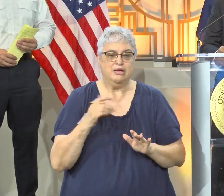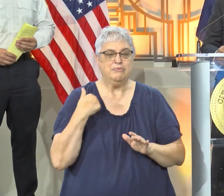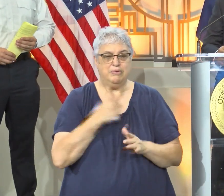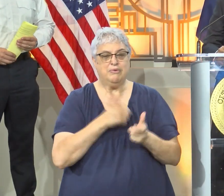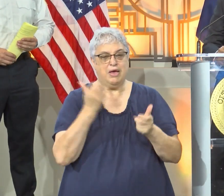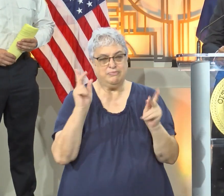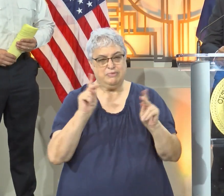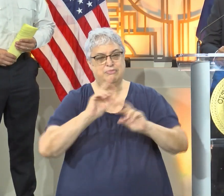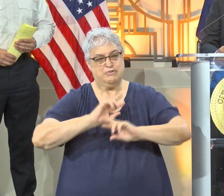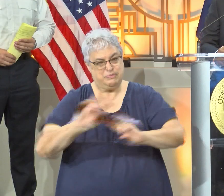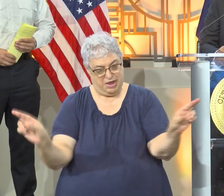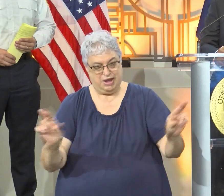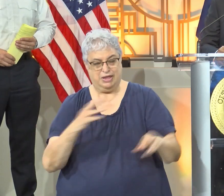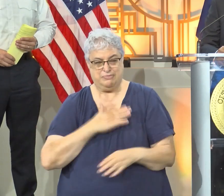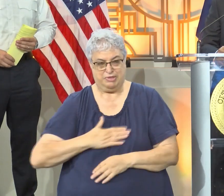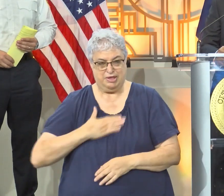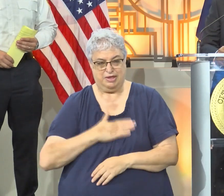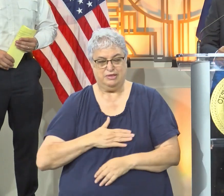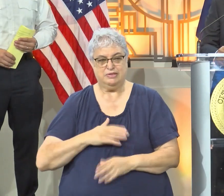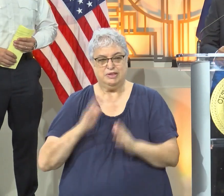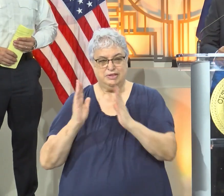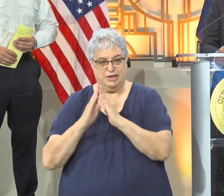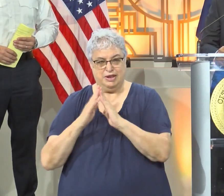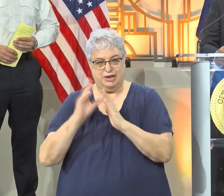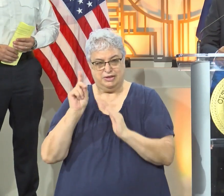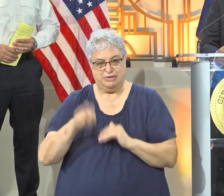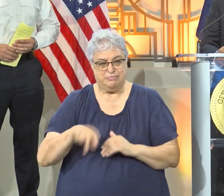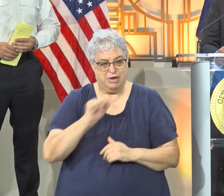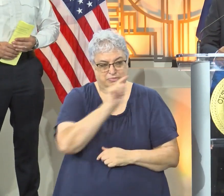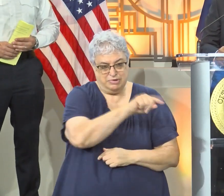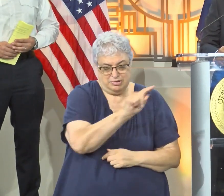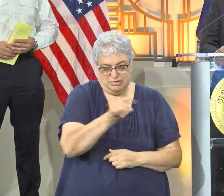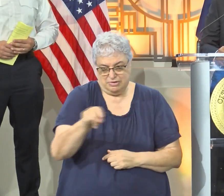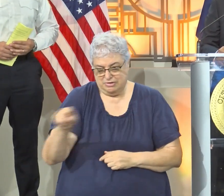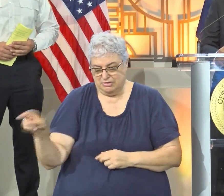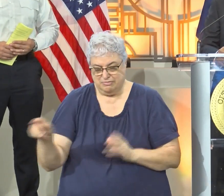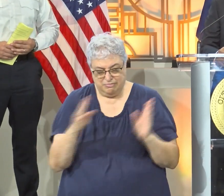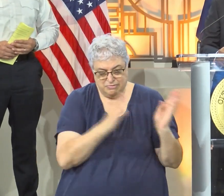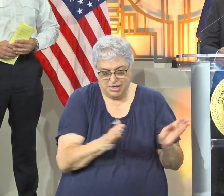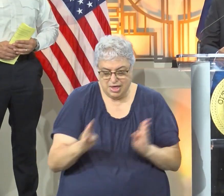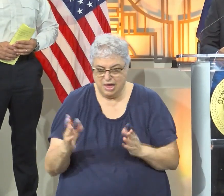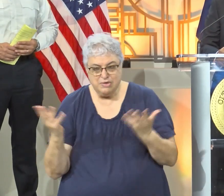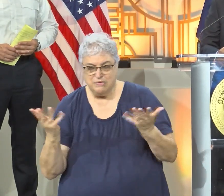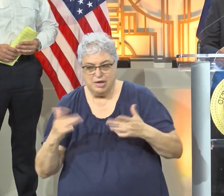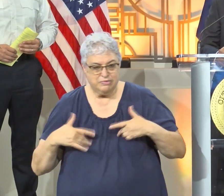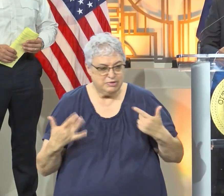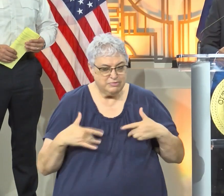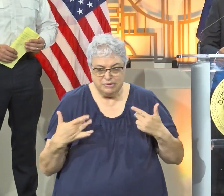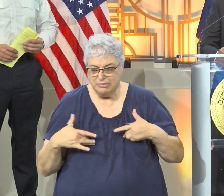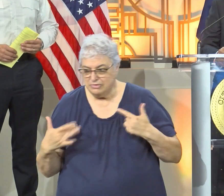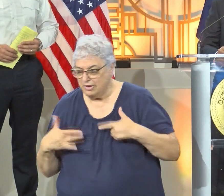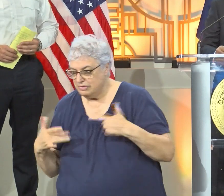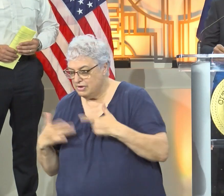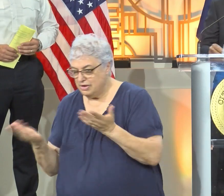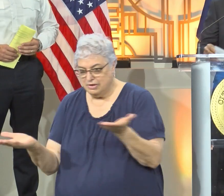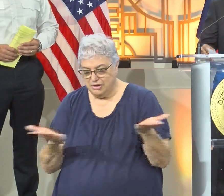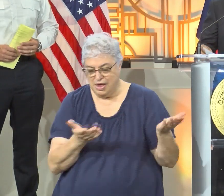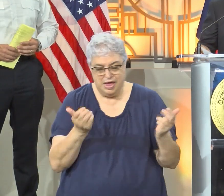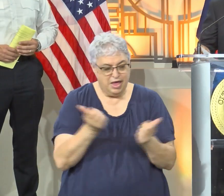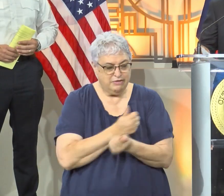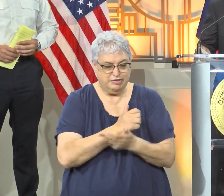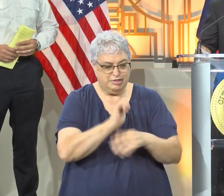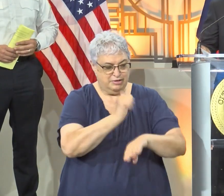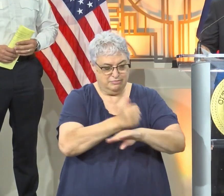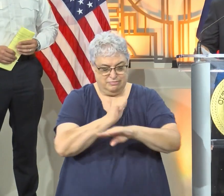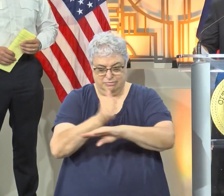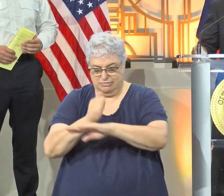Houston departments to review their plans and prepare for a community-wide response by making sure they have in place